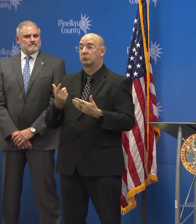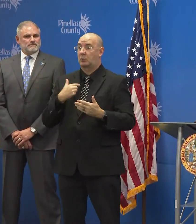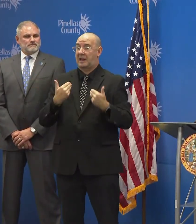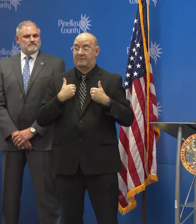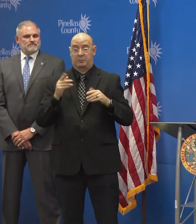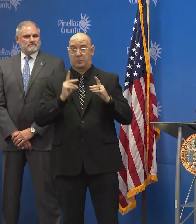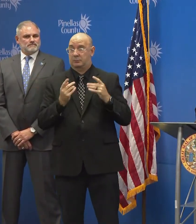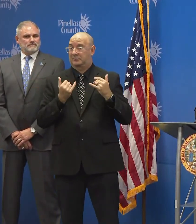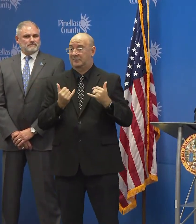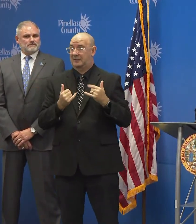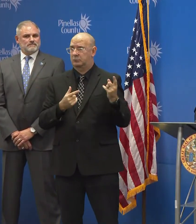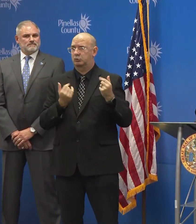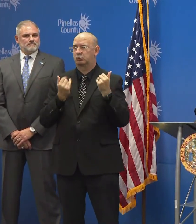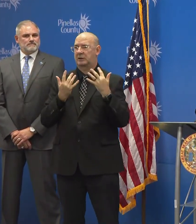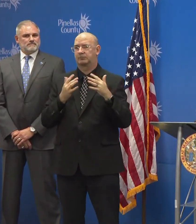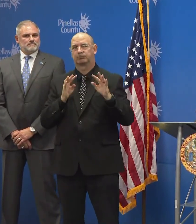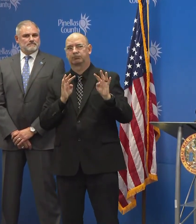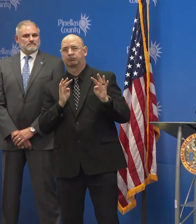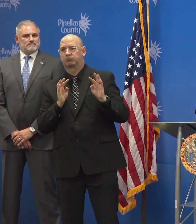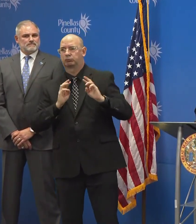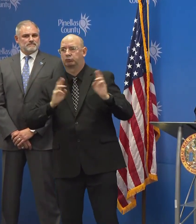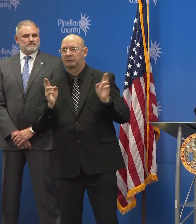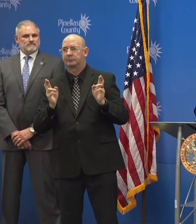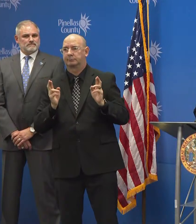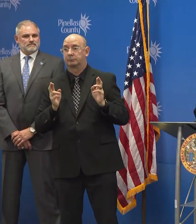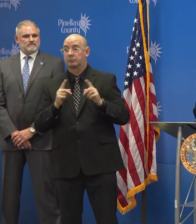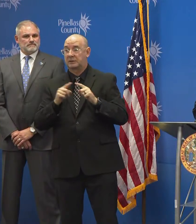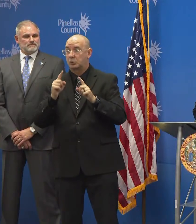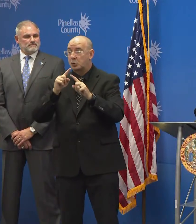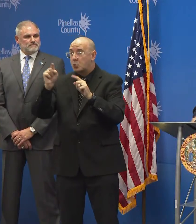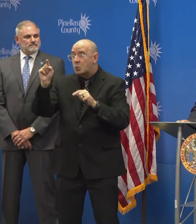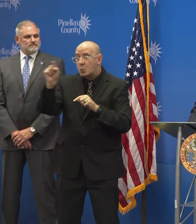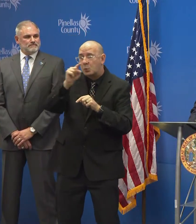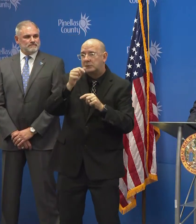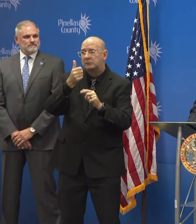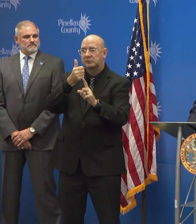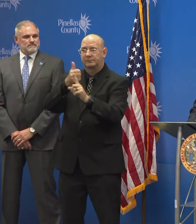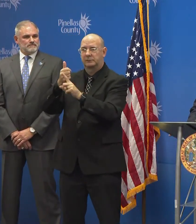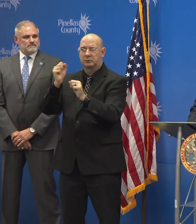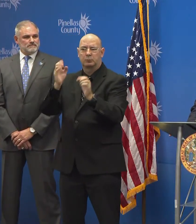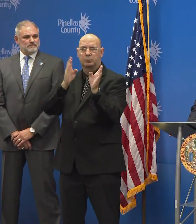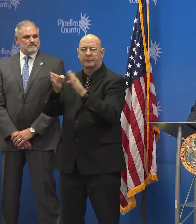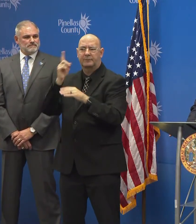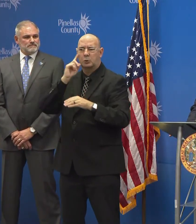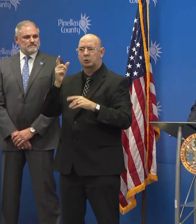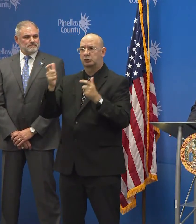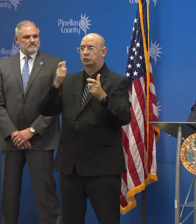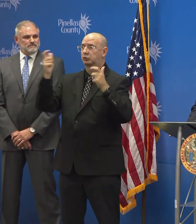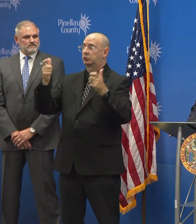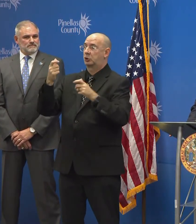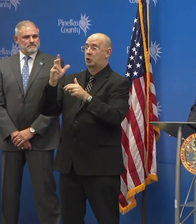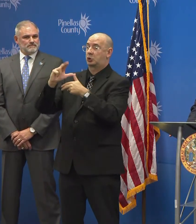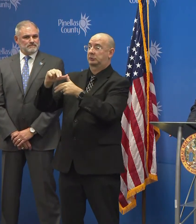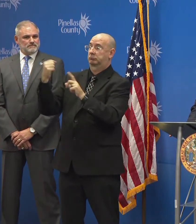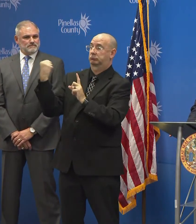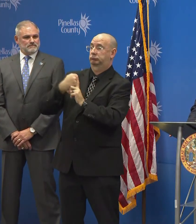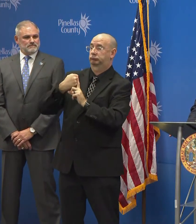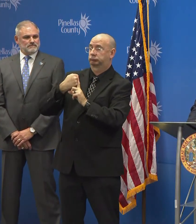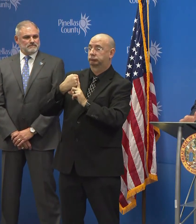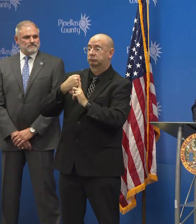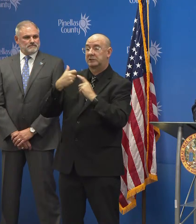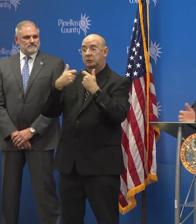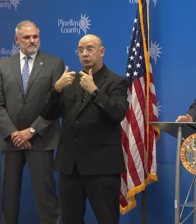there as well. But just prepare yourself that a storm of this magnitude is going to take power out more